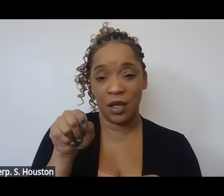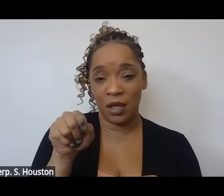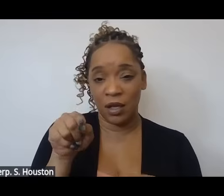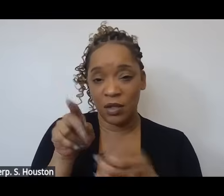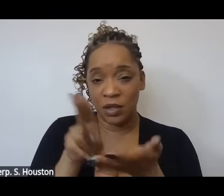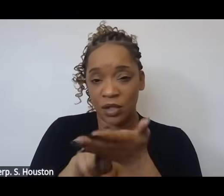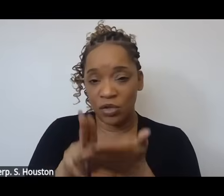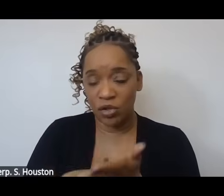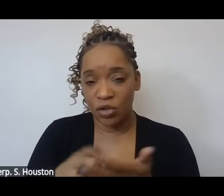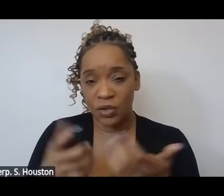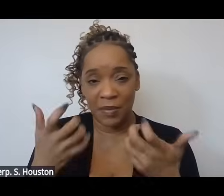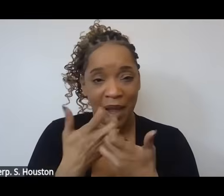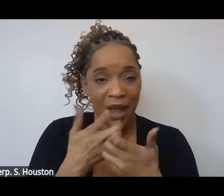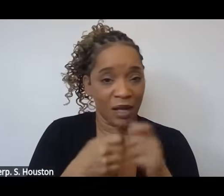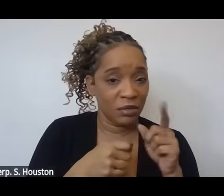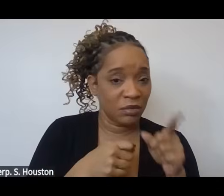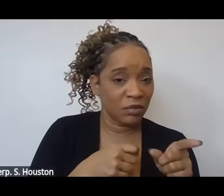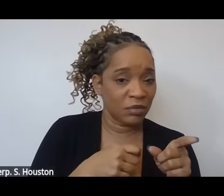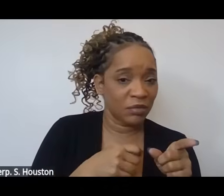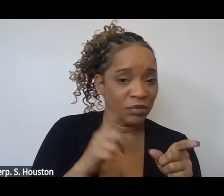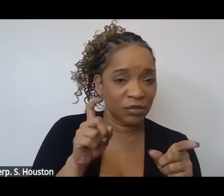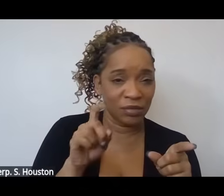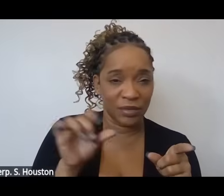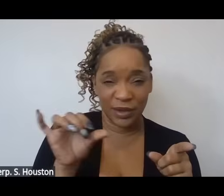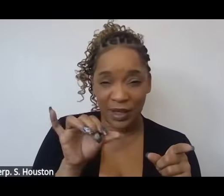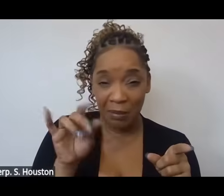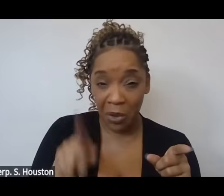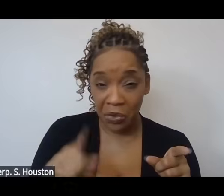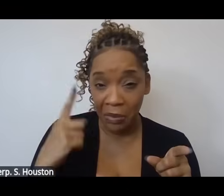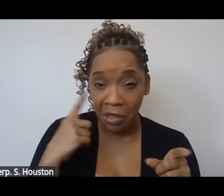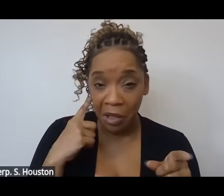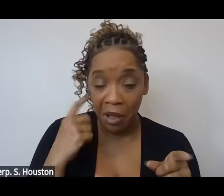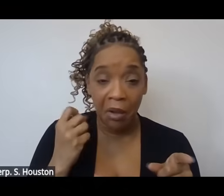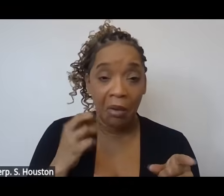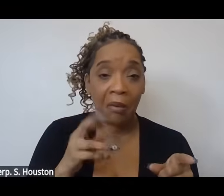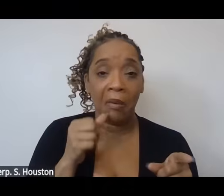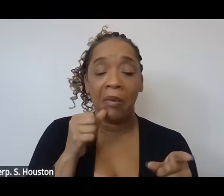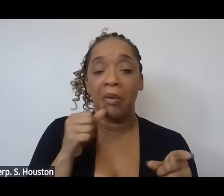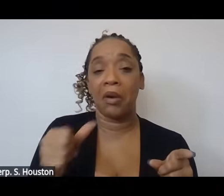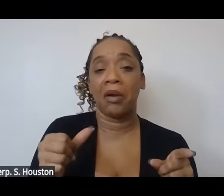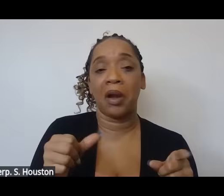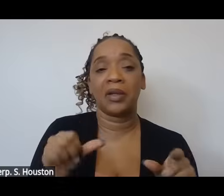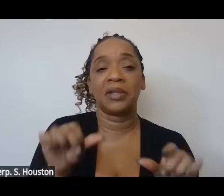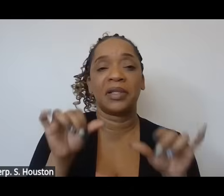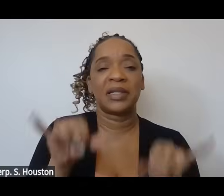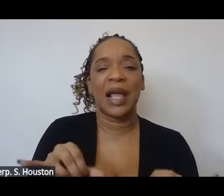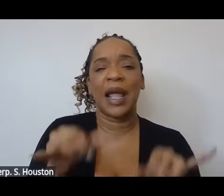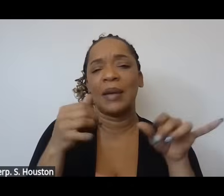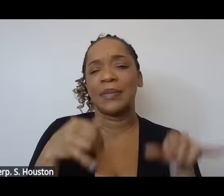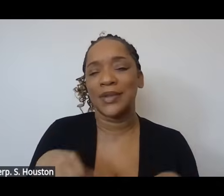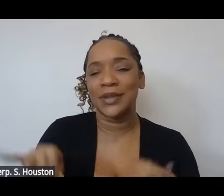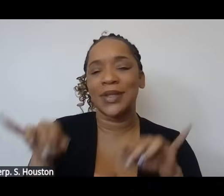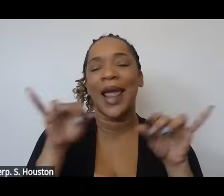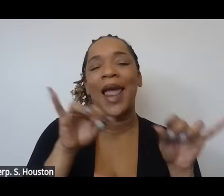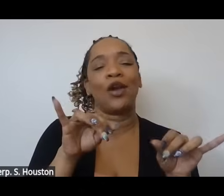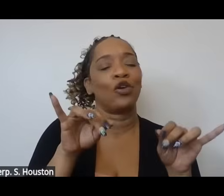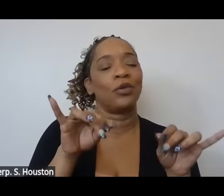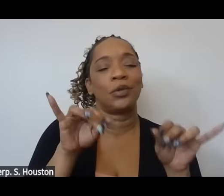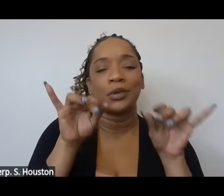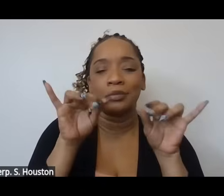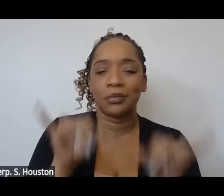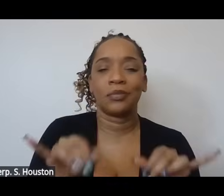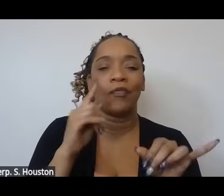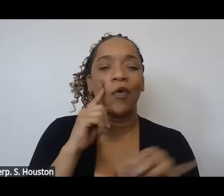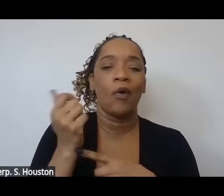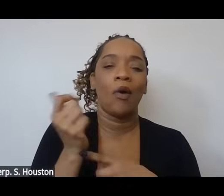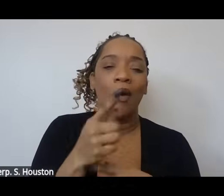but do we think it's the same signature, the same person or not? I mean, and we would apply the same standard we apply to any other signature matching we do in the petition process